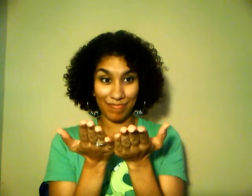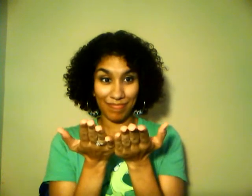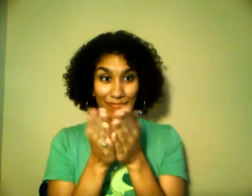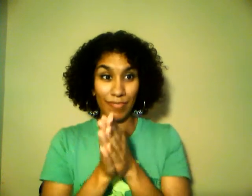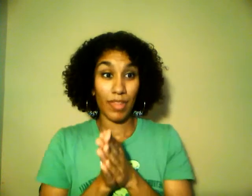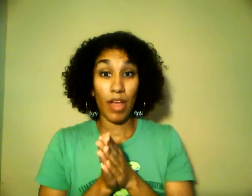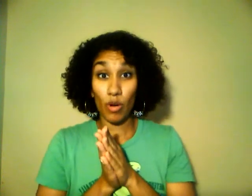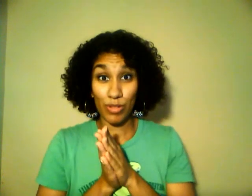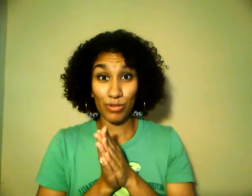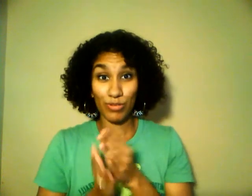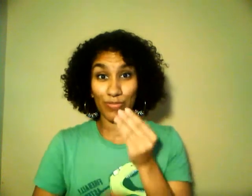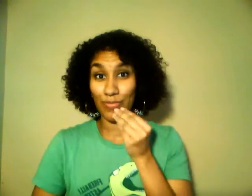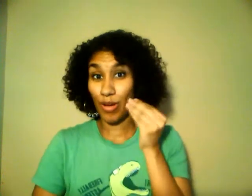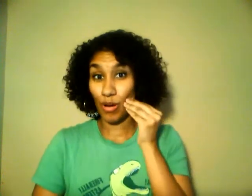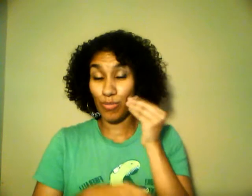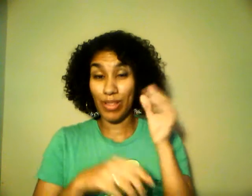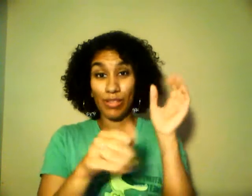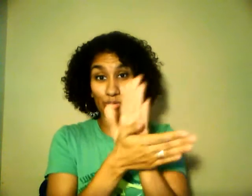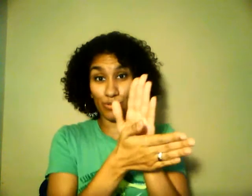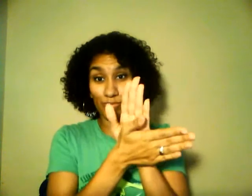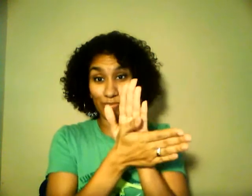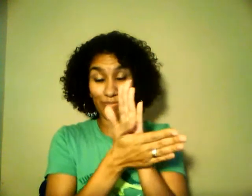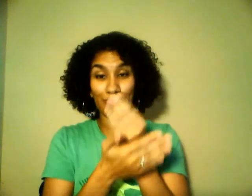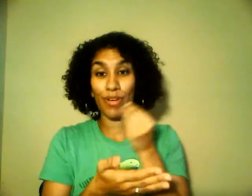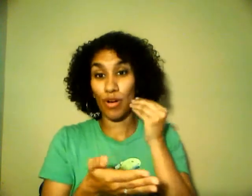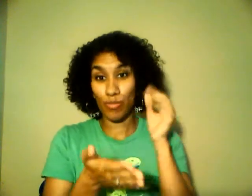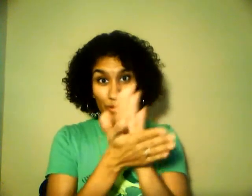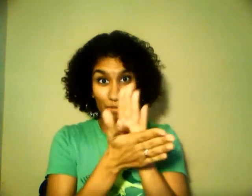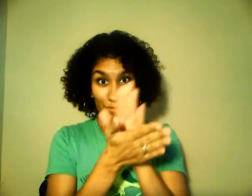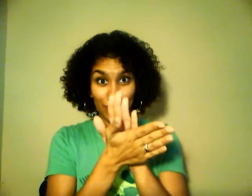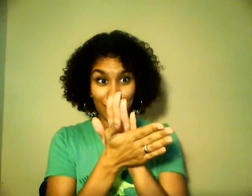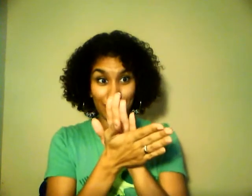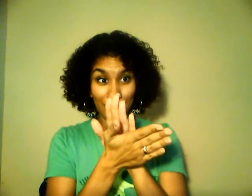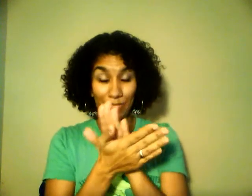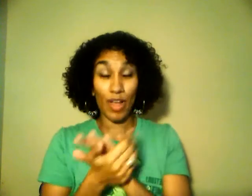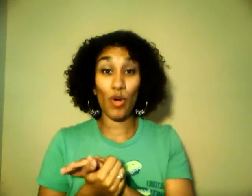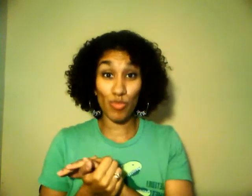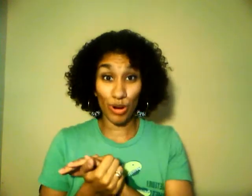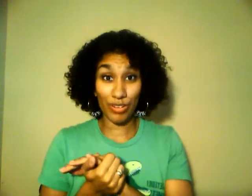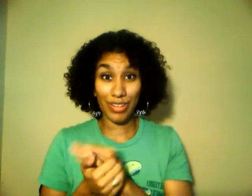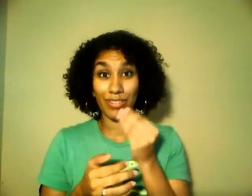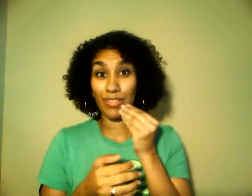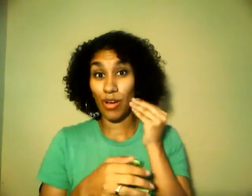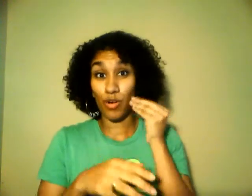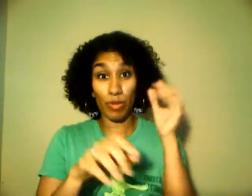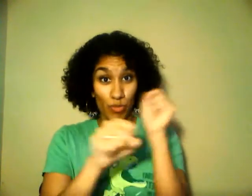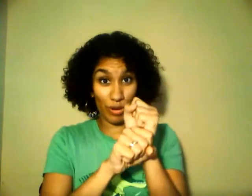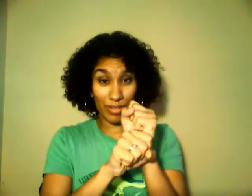Home school. Home and school. Home school. Home work. Home and work.